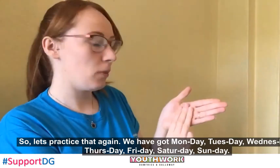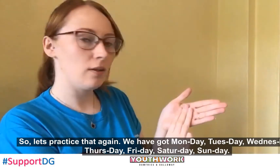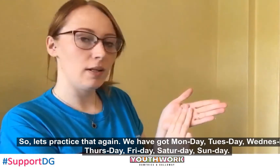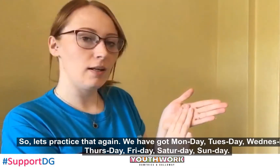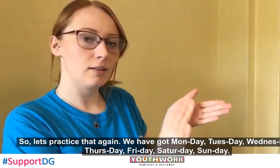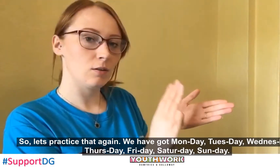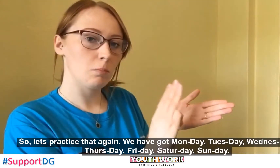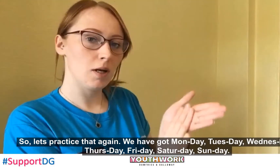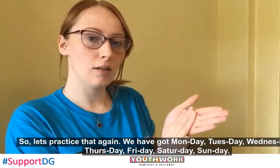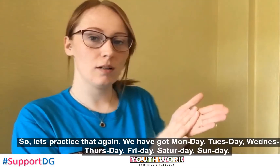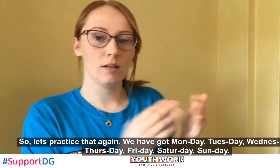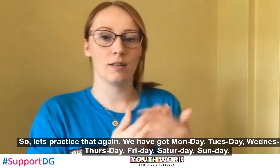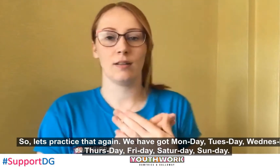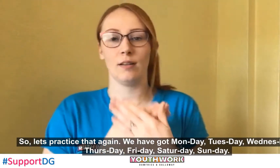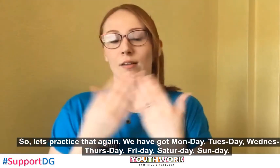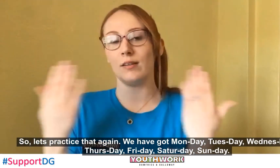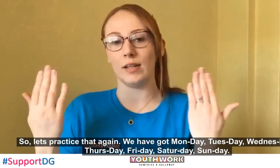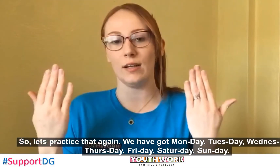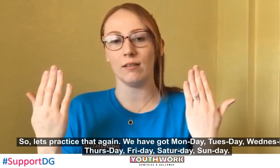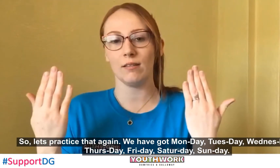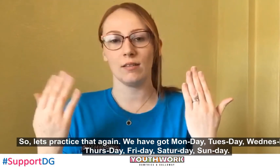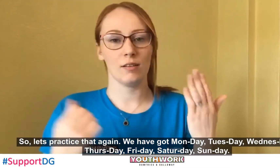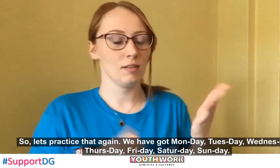Monday, so Monday,